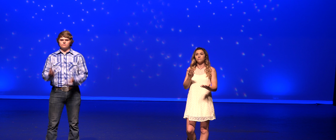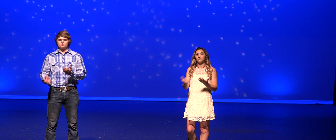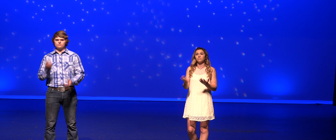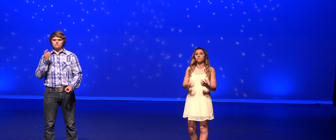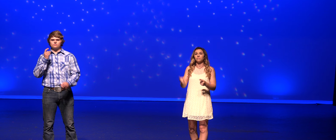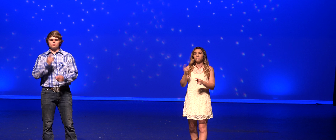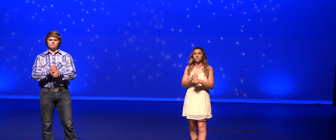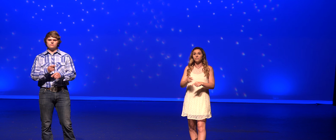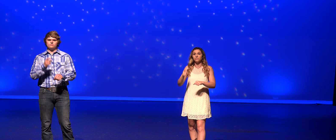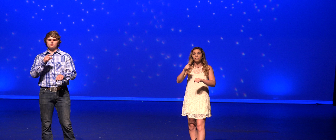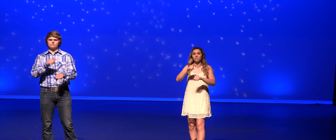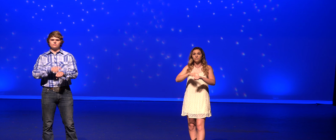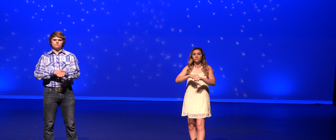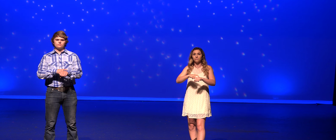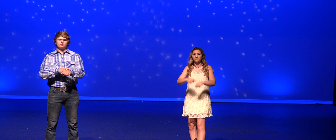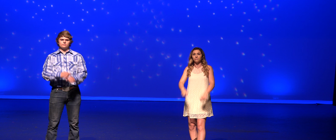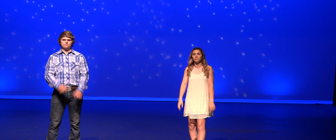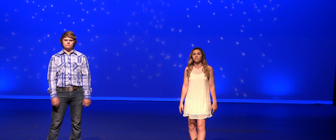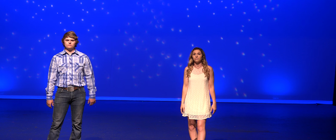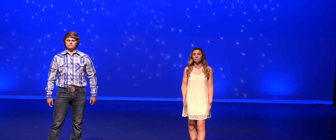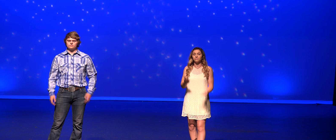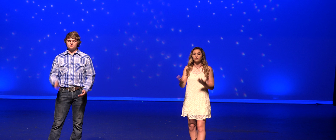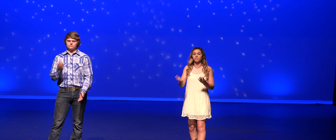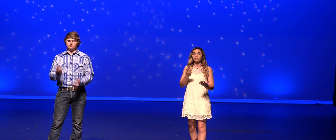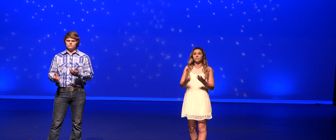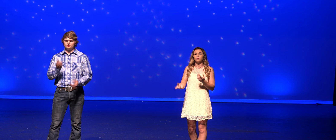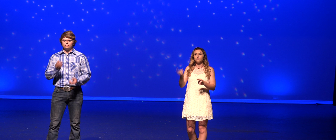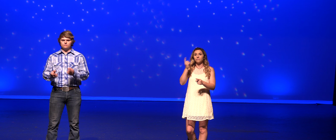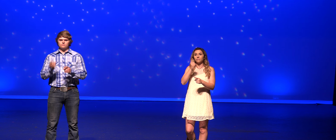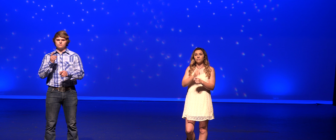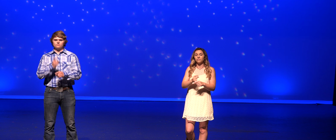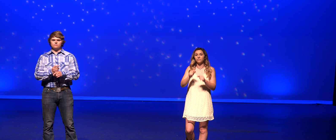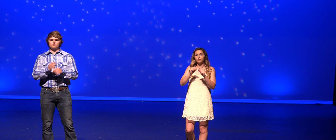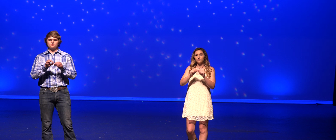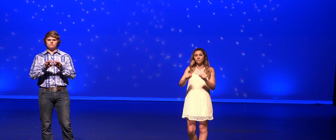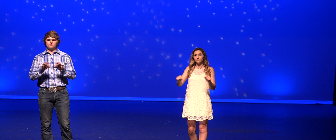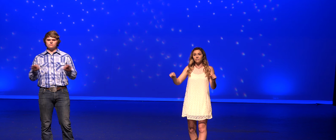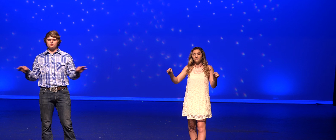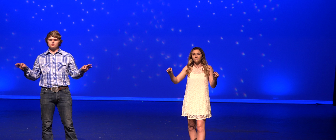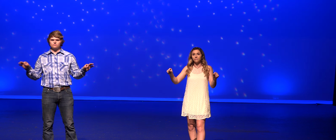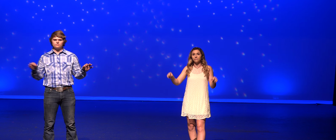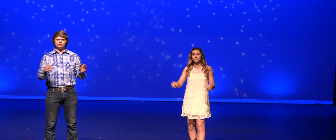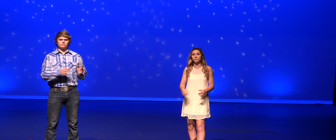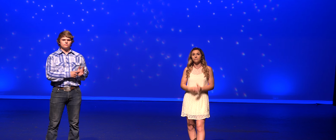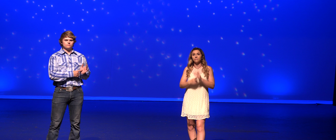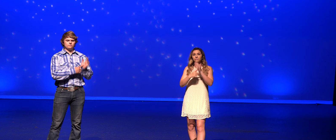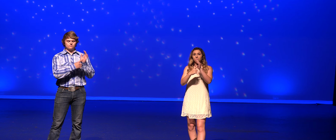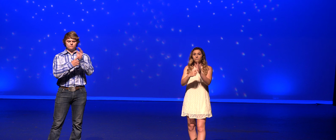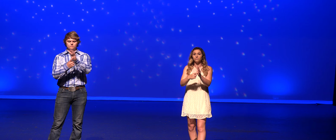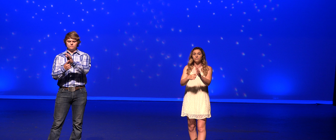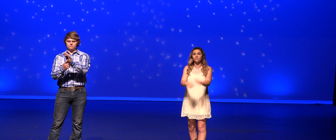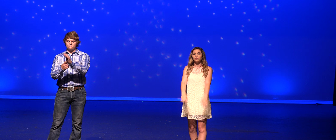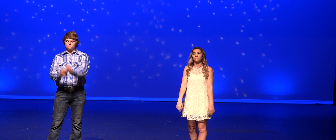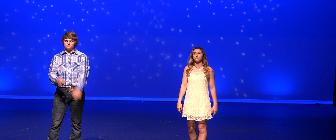one's for you